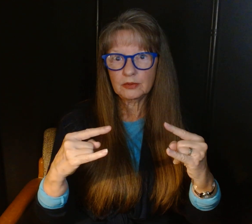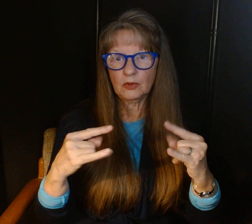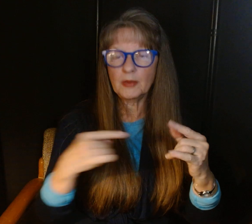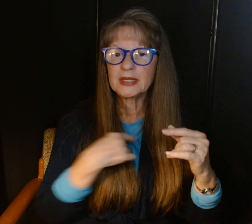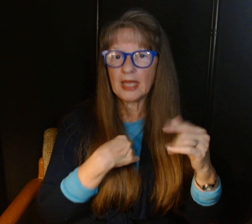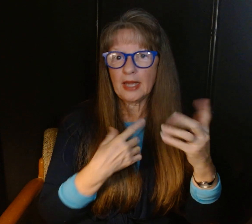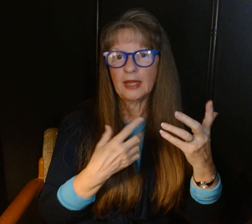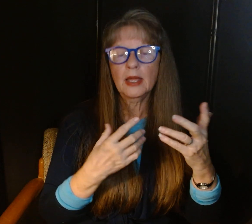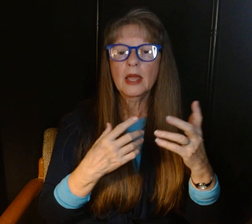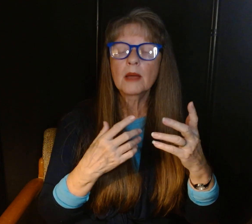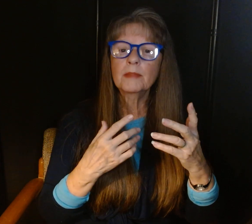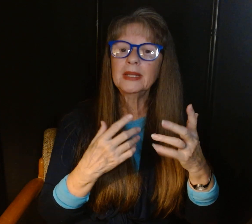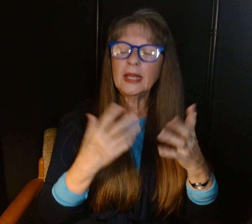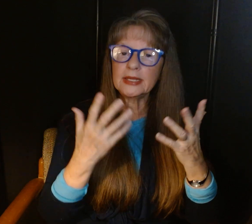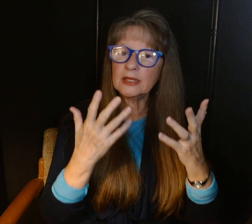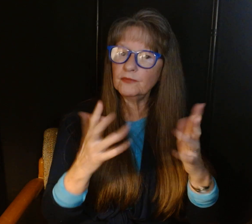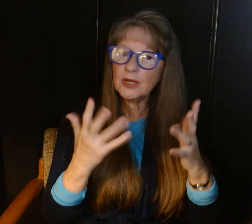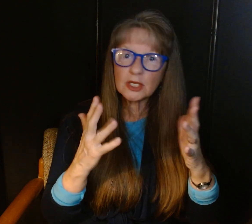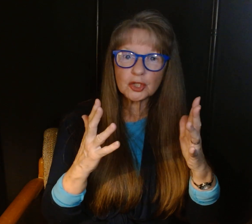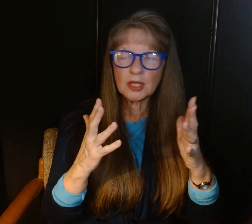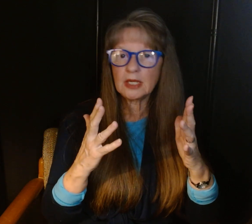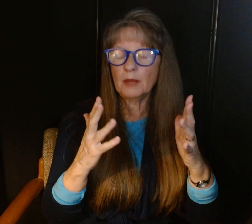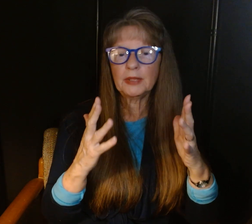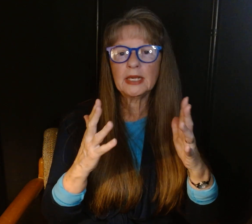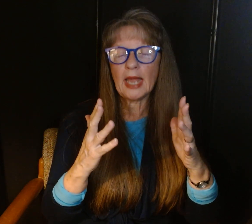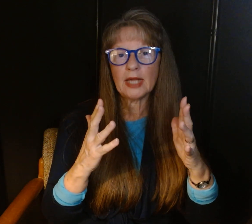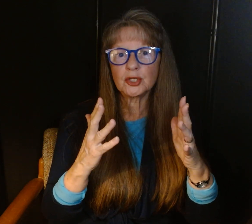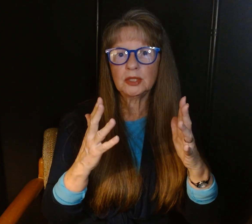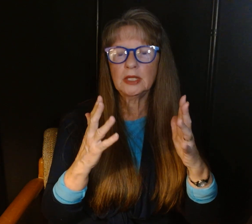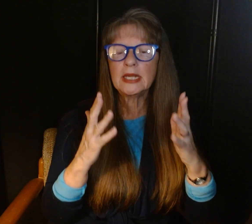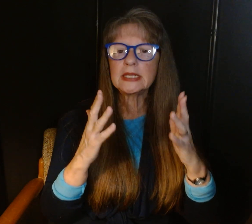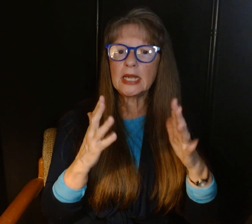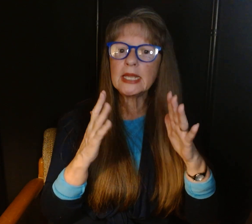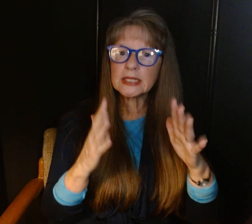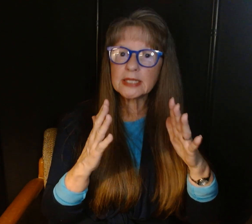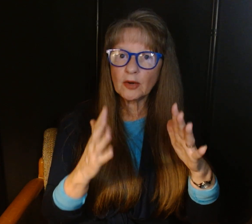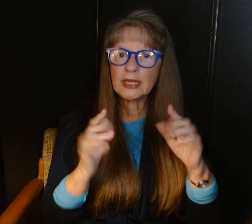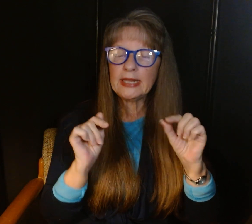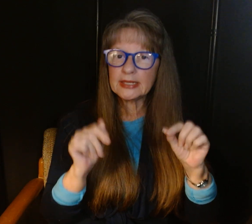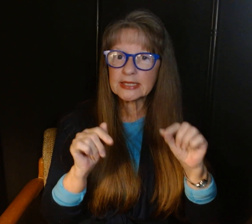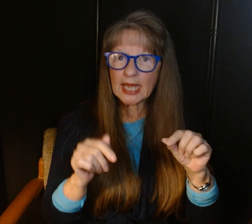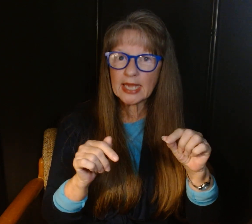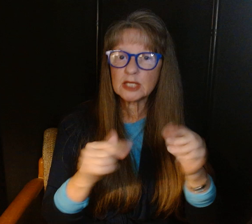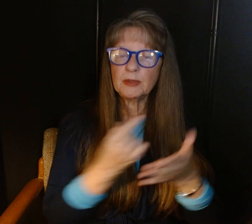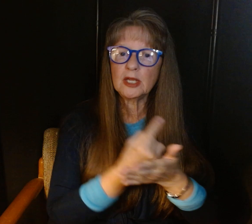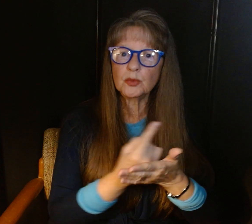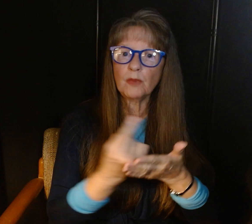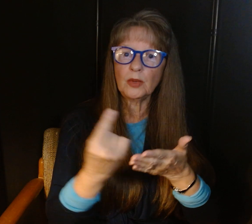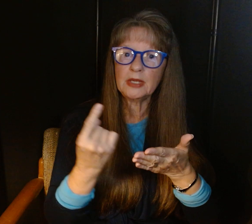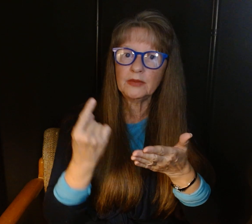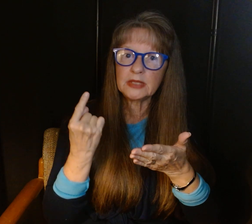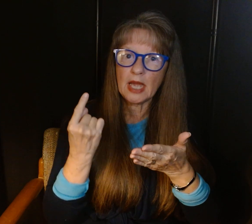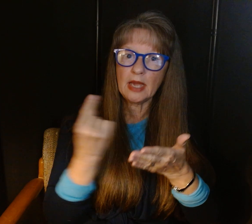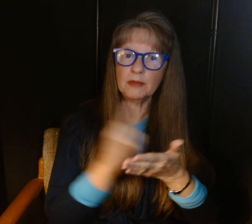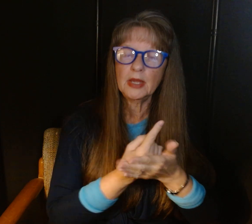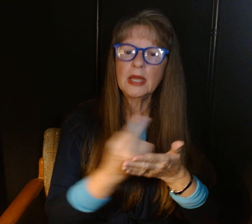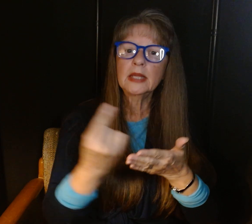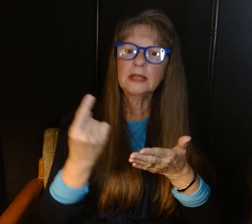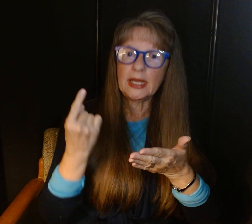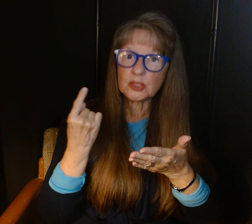may say I. But like I said, finish, a completed action, is not necessary in this case because we've already done the time. Last